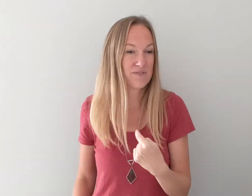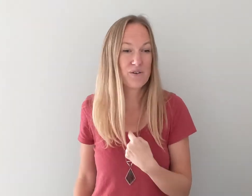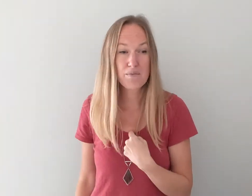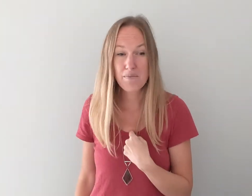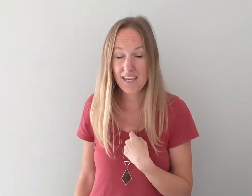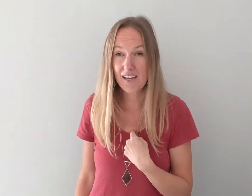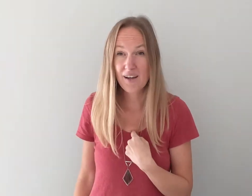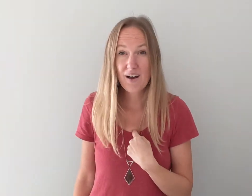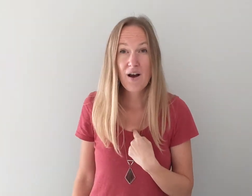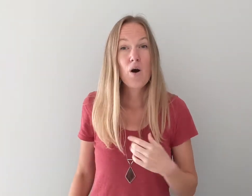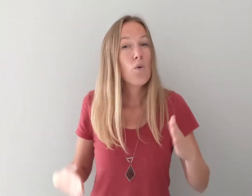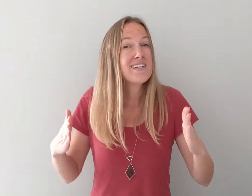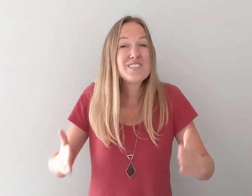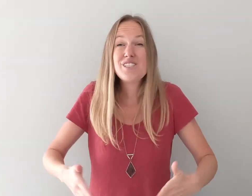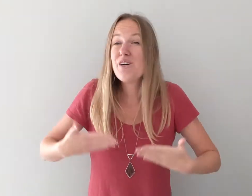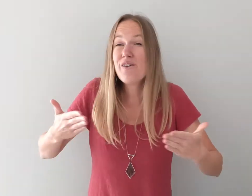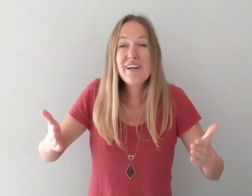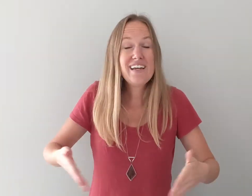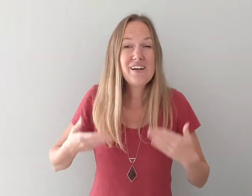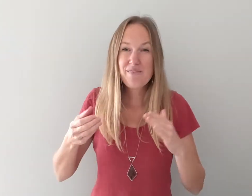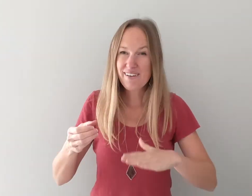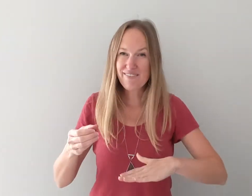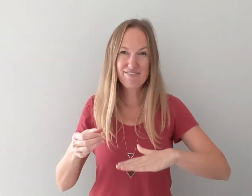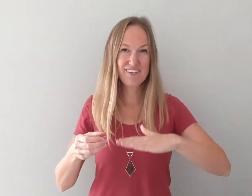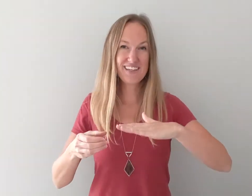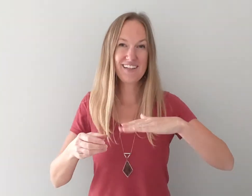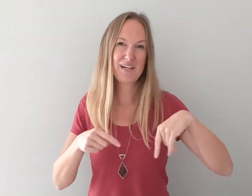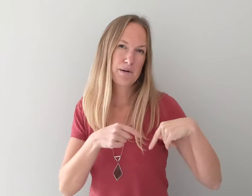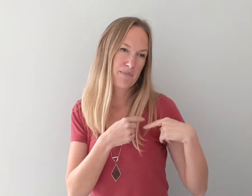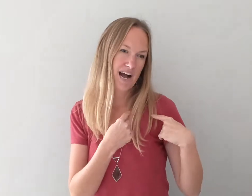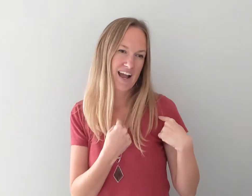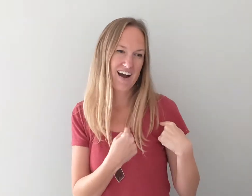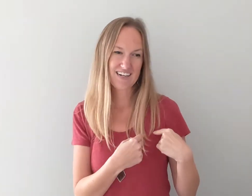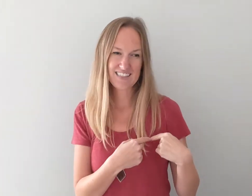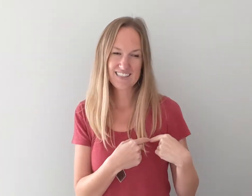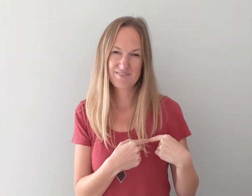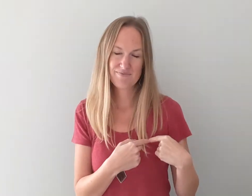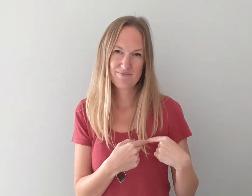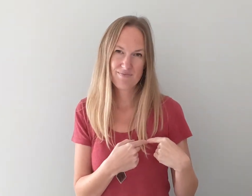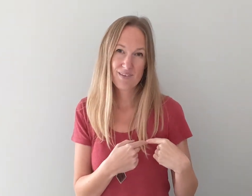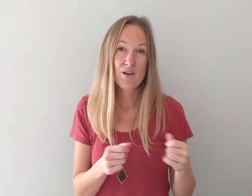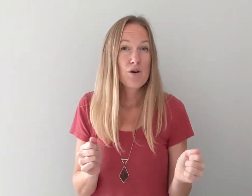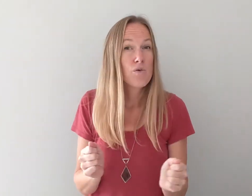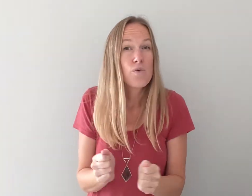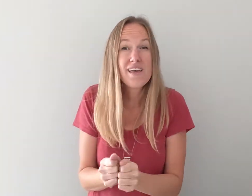for me. What joy will fill my heart with